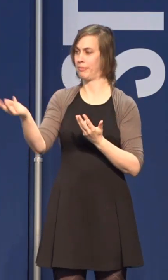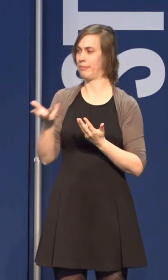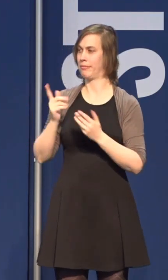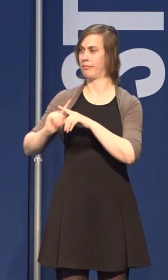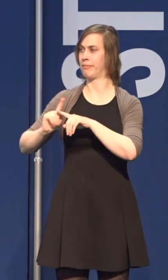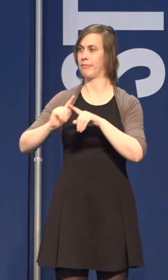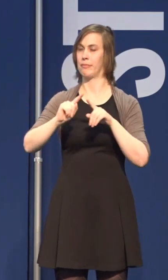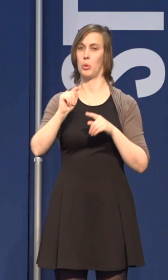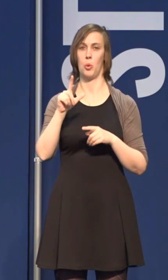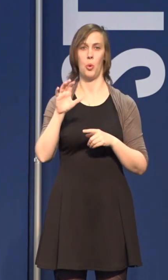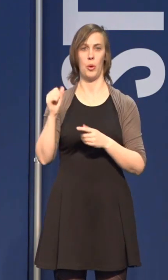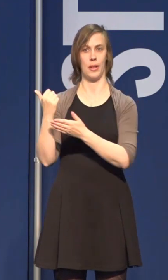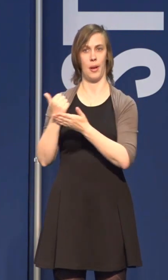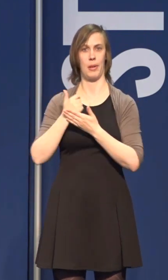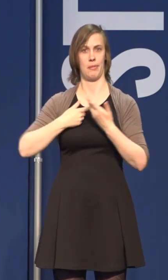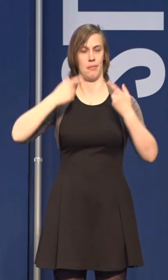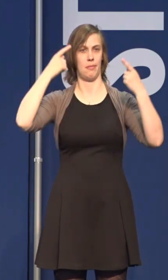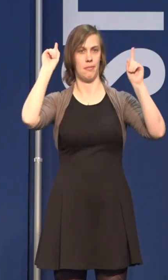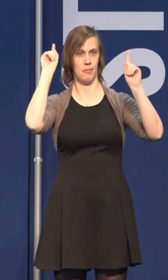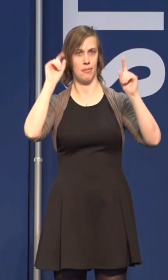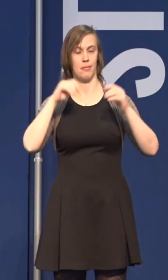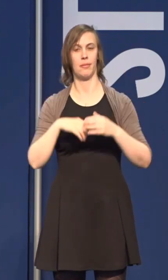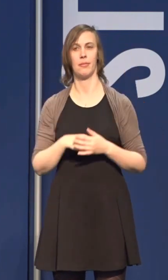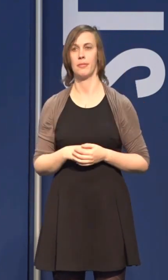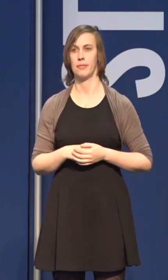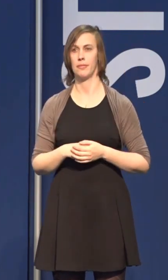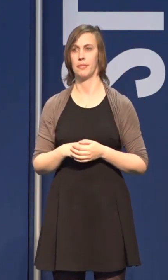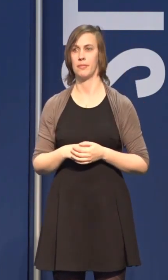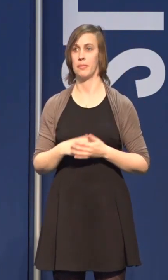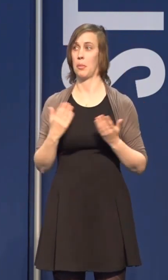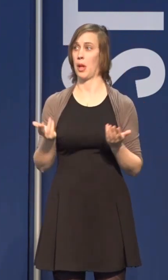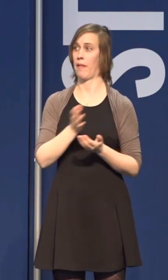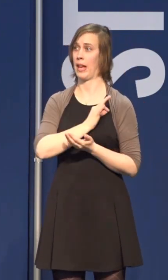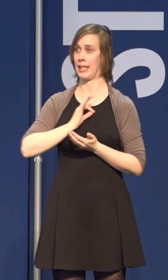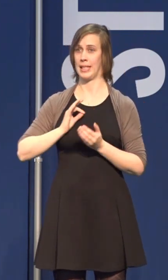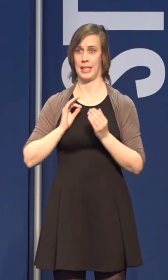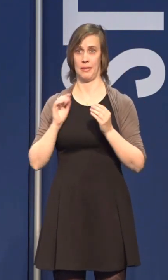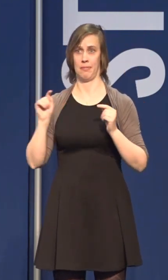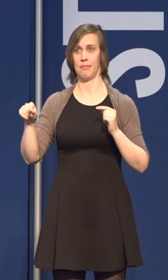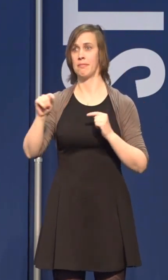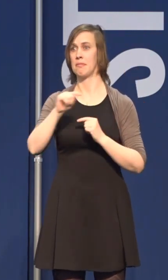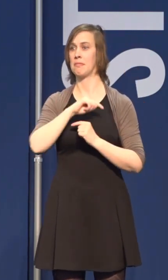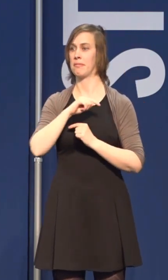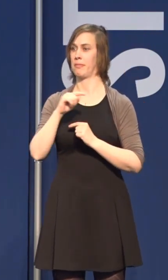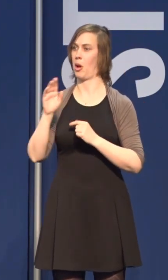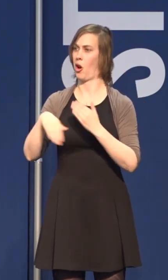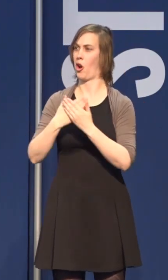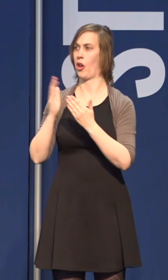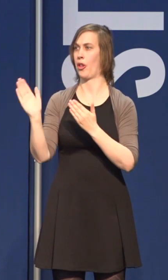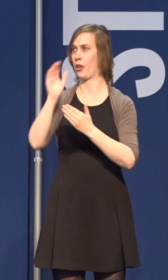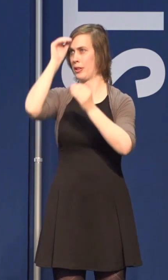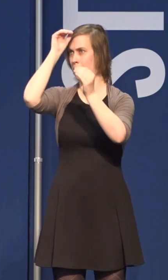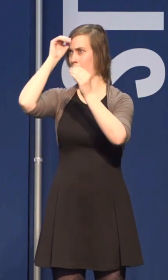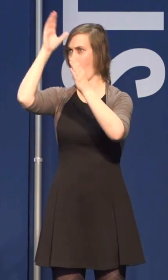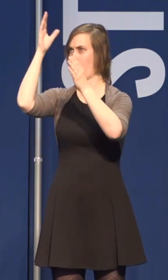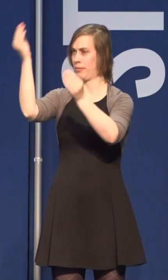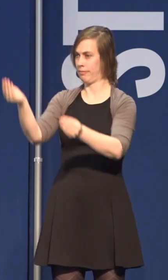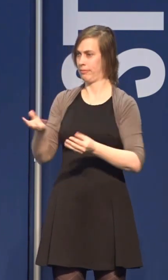NSCC provide each and every one of their students with every ounce of their knowledge so that students graduate feeling confident and secure in their